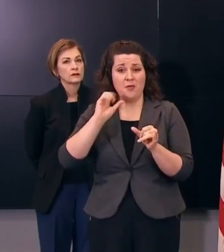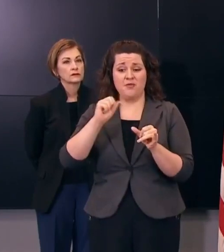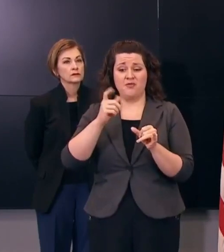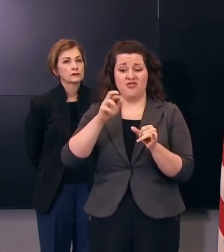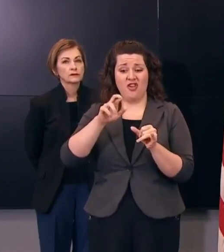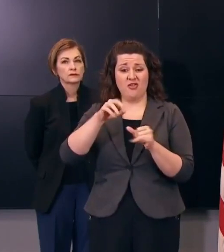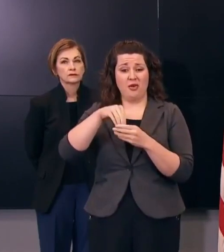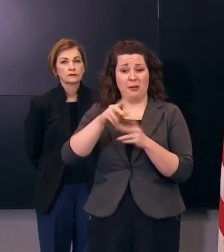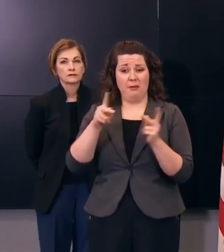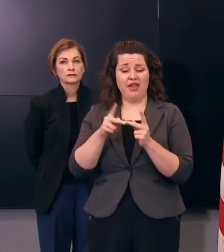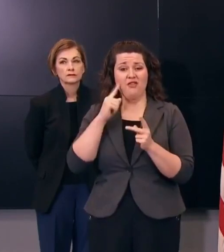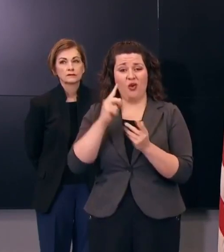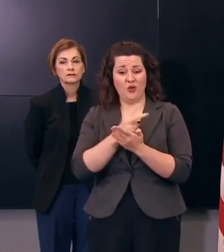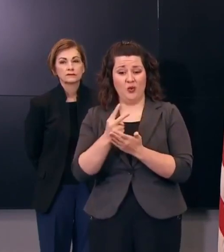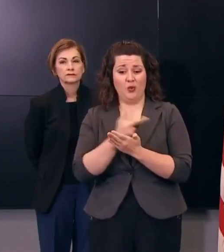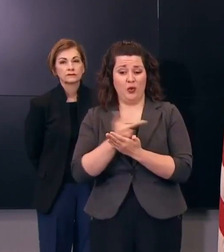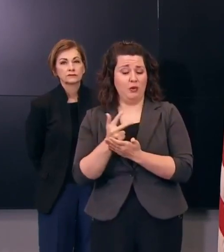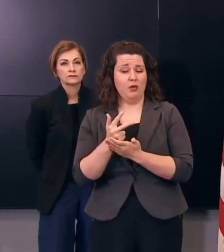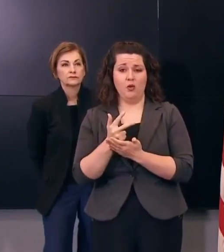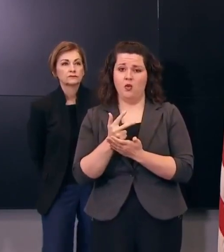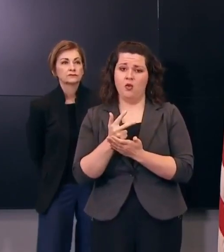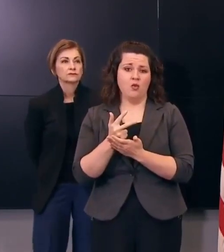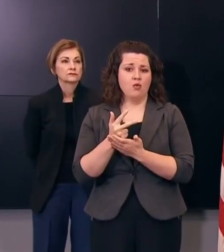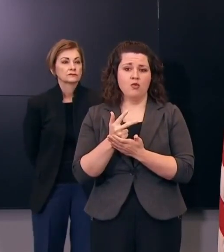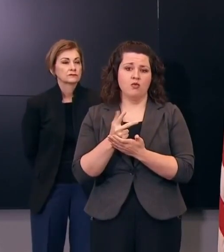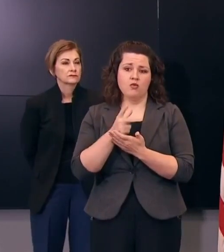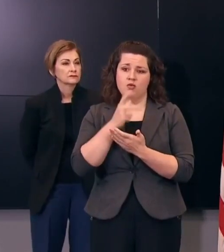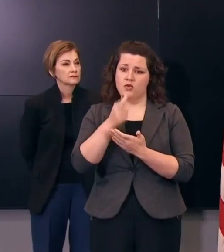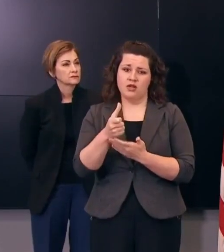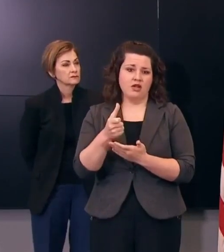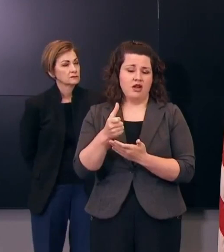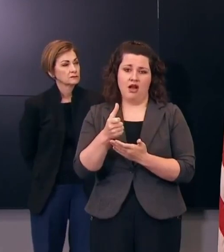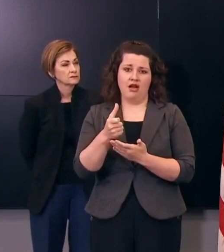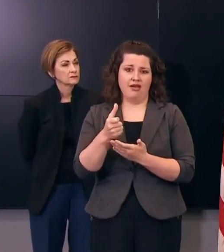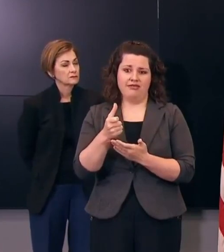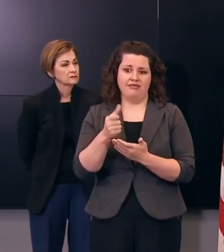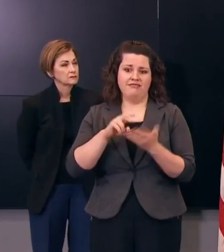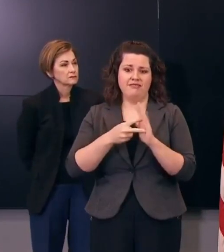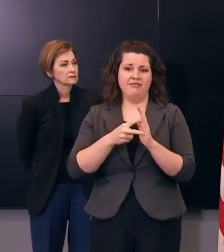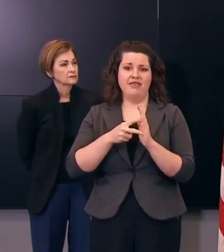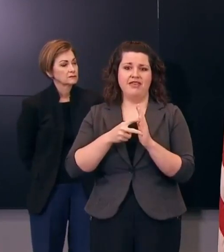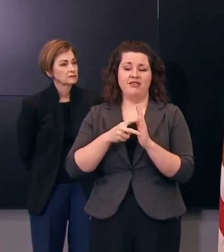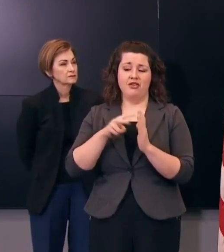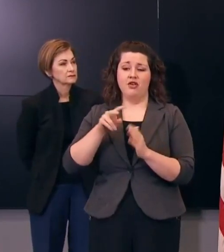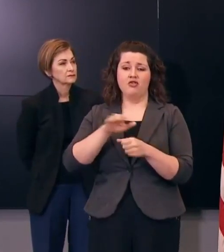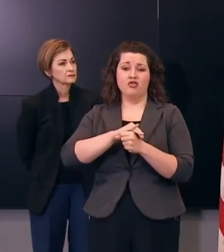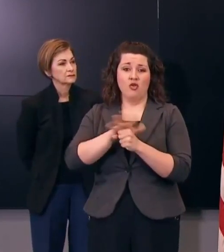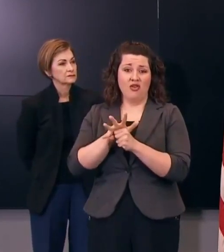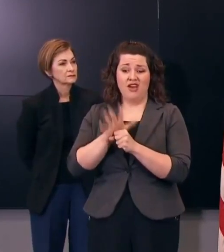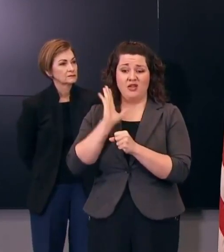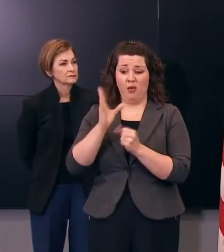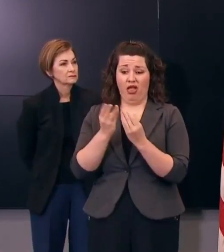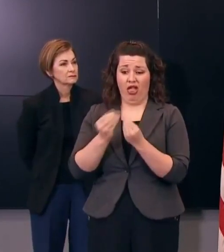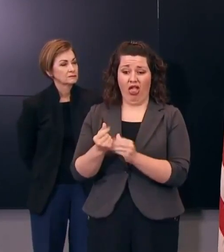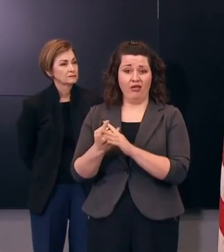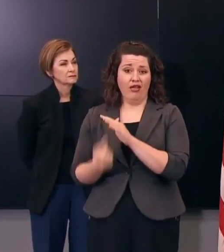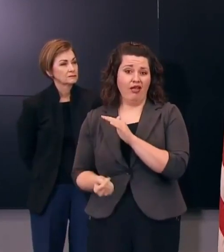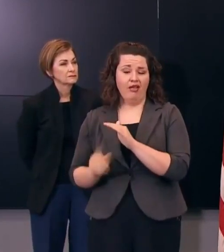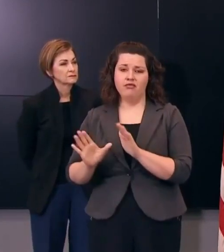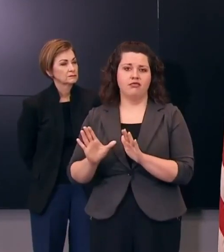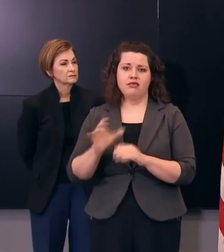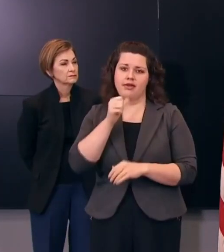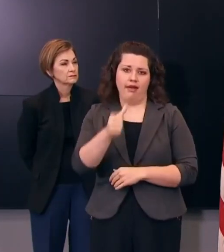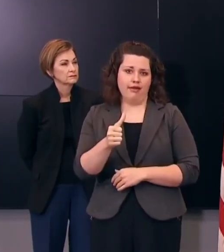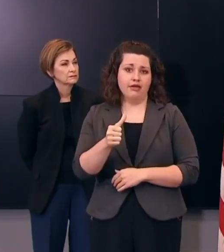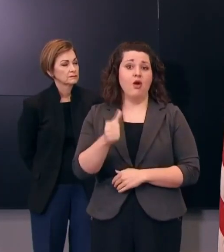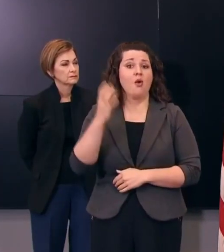for 2 or 3 weeks will not cause the coronavirus to go away. That's because this virus is circulating